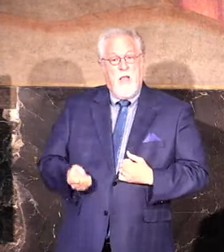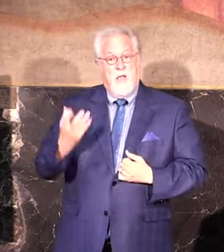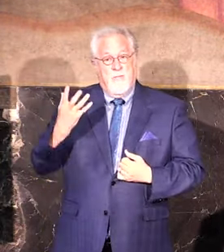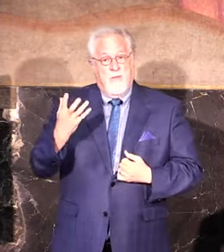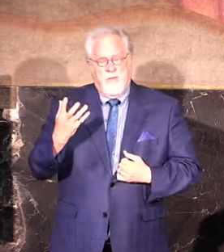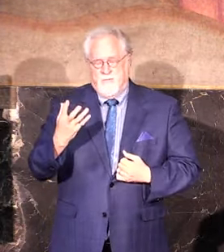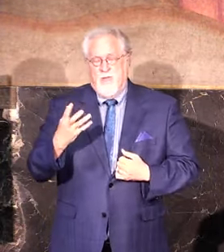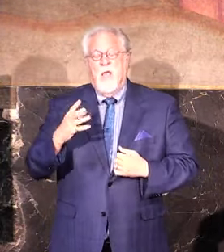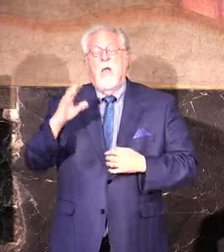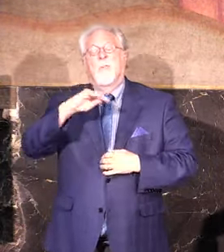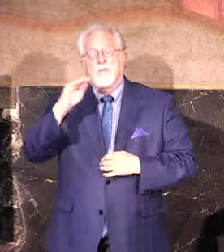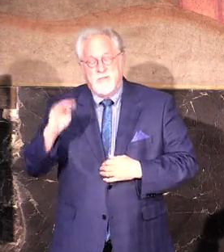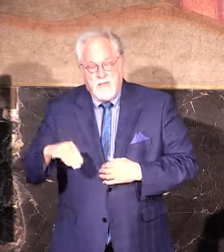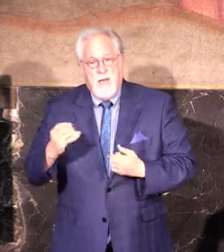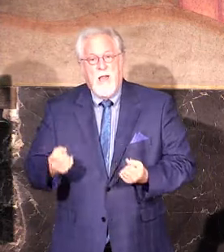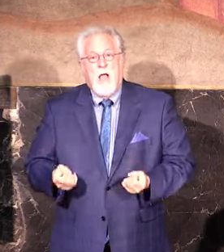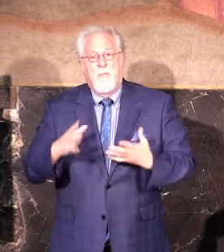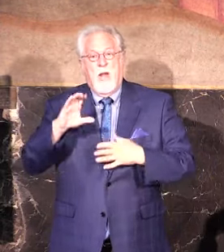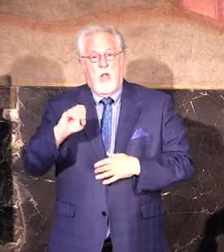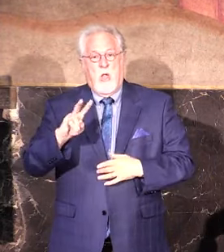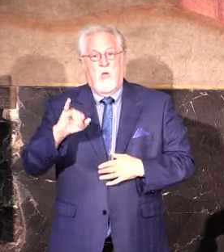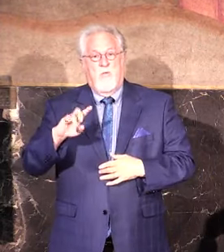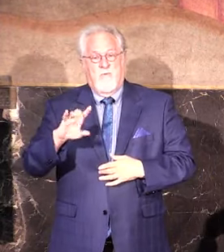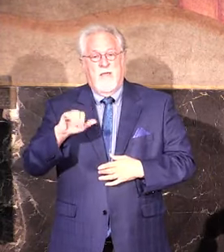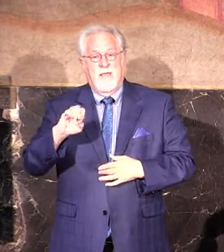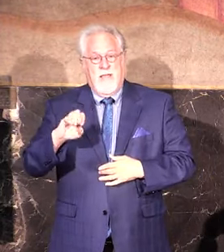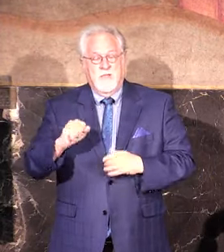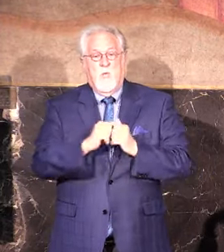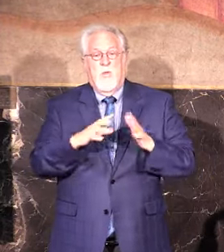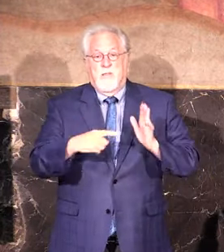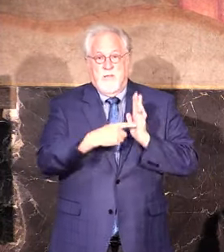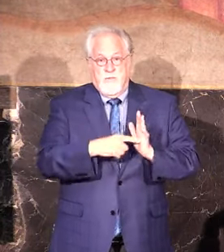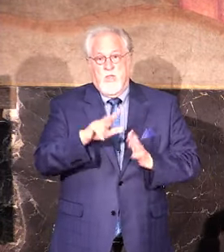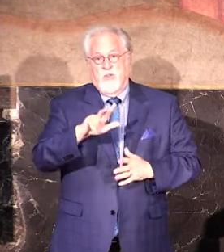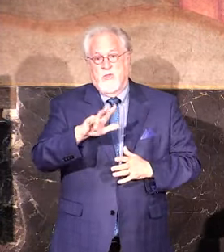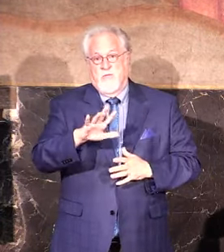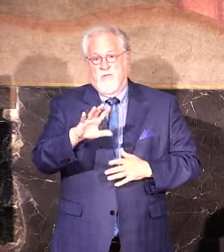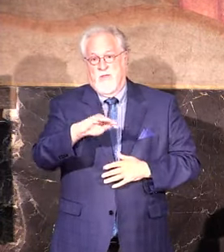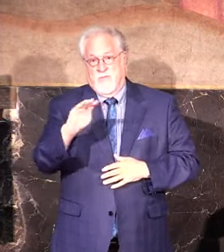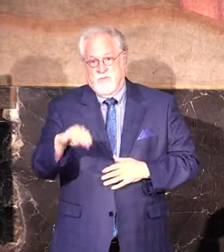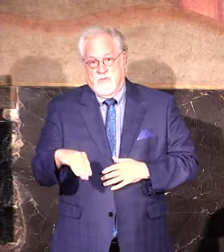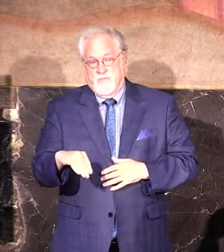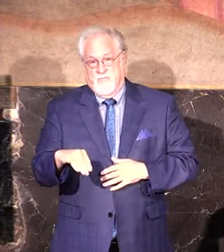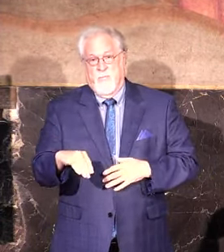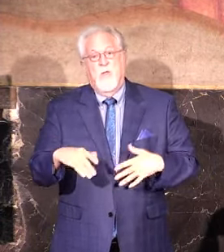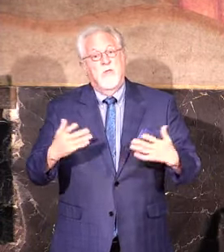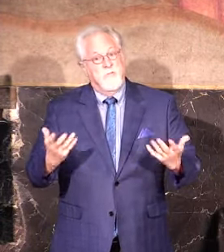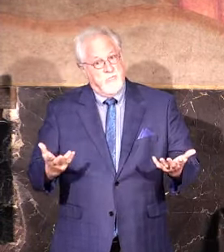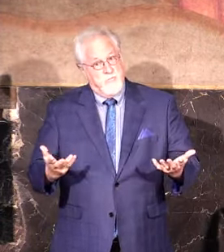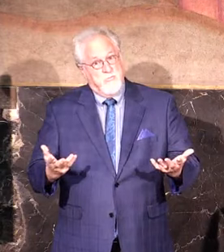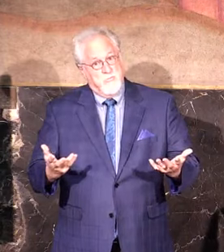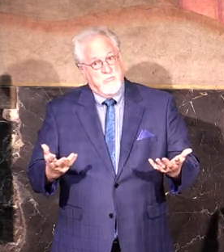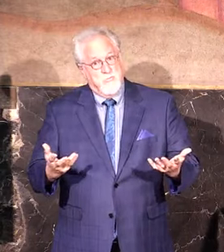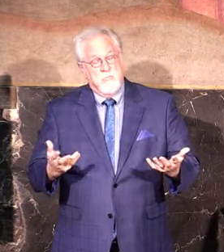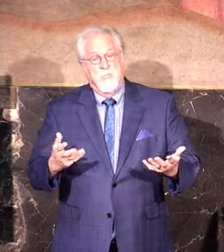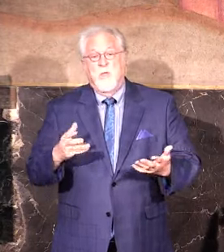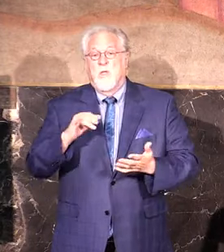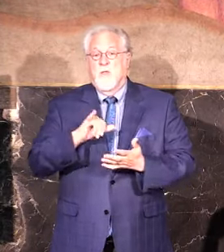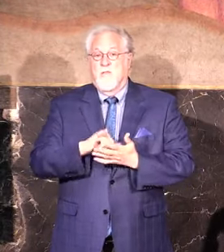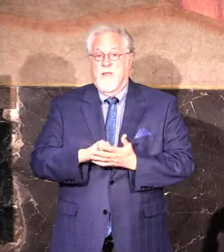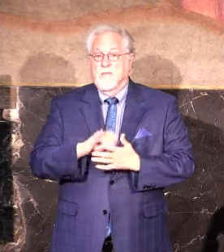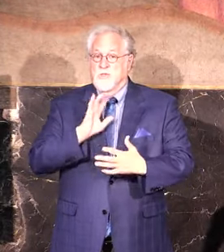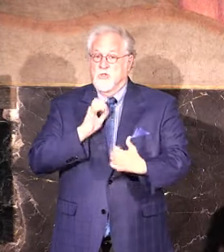I should say the percentage of all COVID cases that are asymptomatic is 35%. So this is obviously a